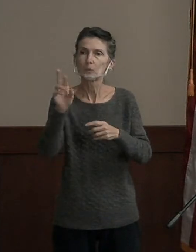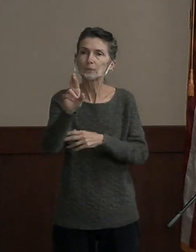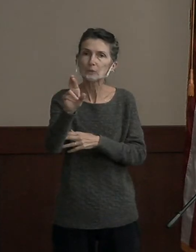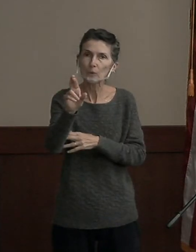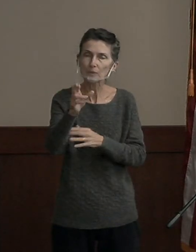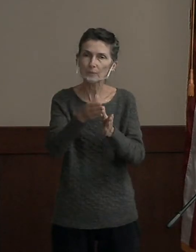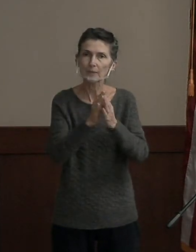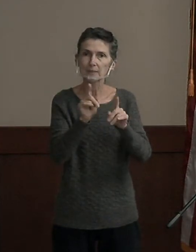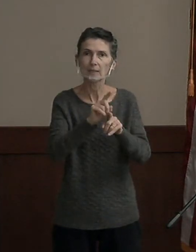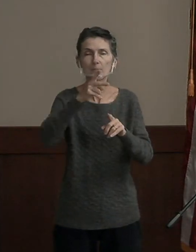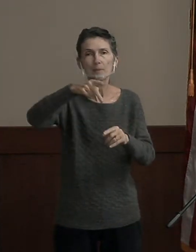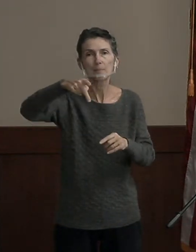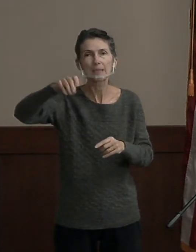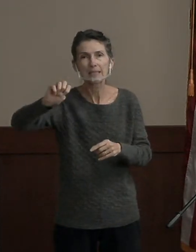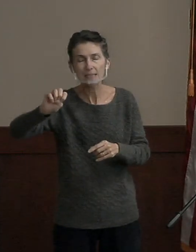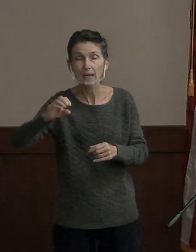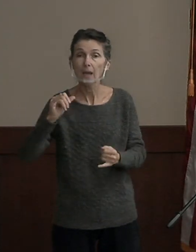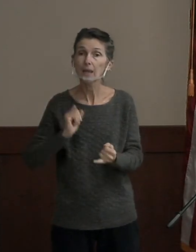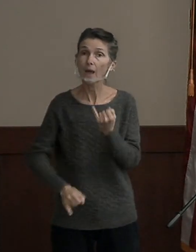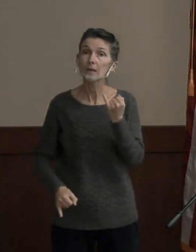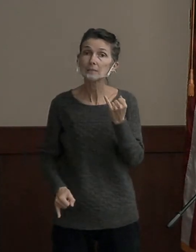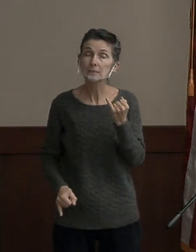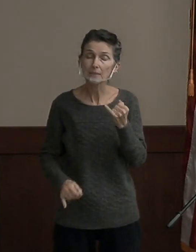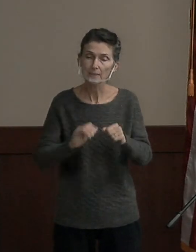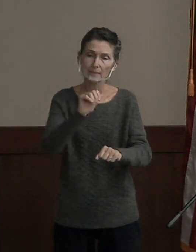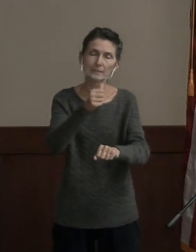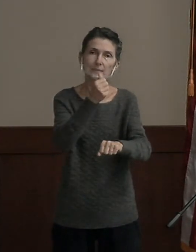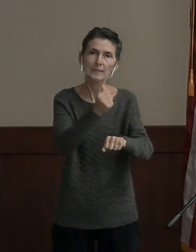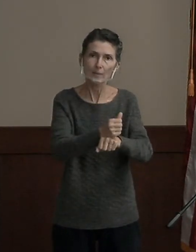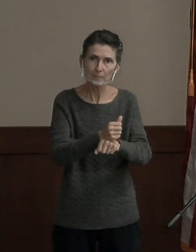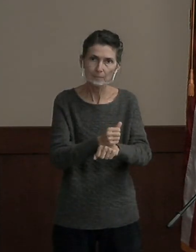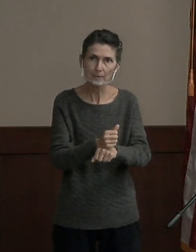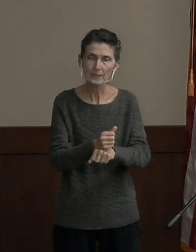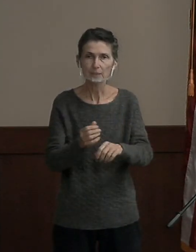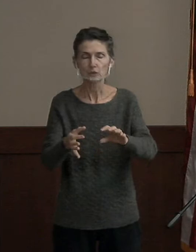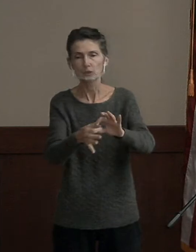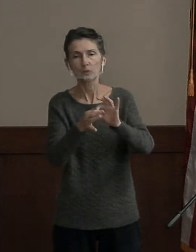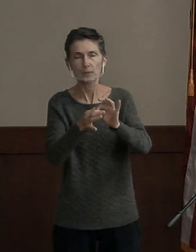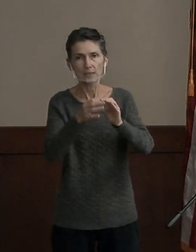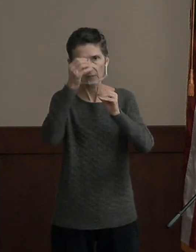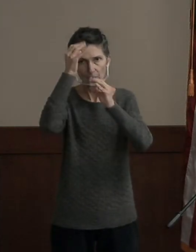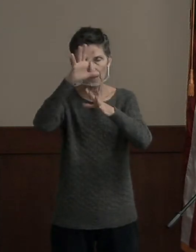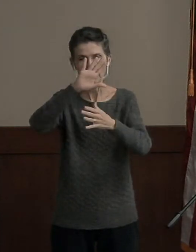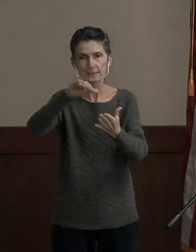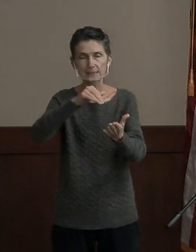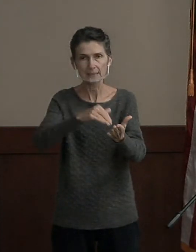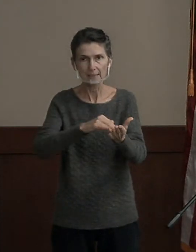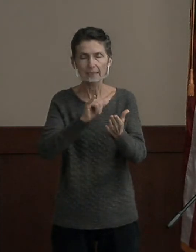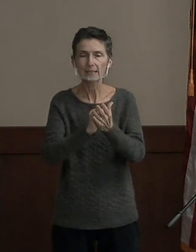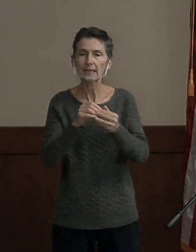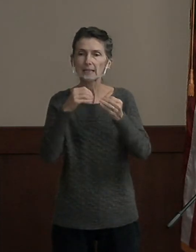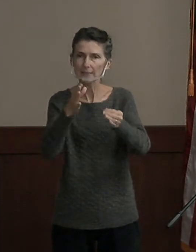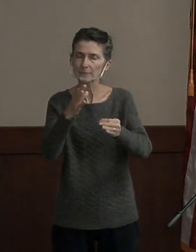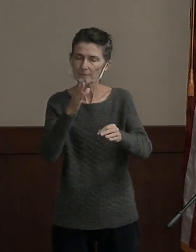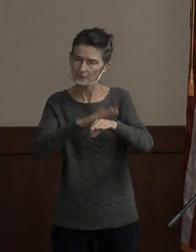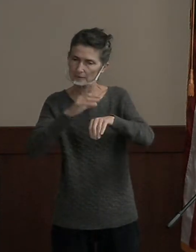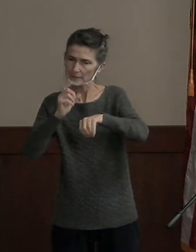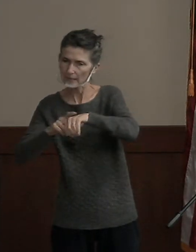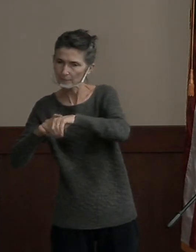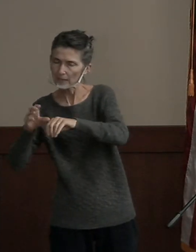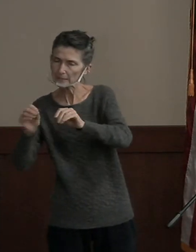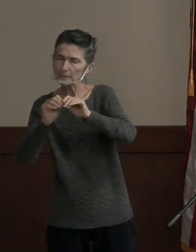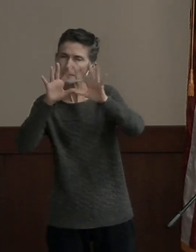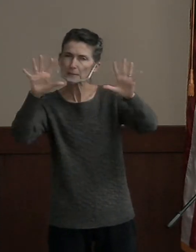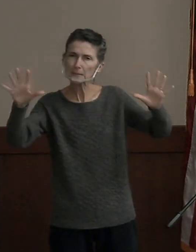as PPE, and lastly, establishing a joint information center that provides timely, clear, and